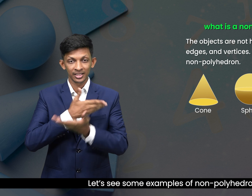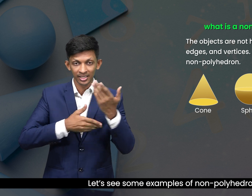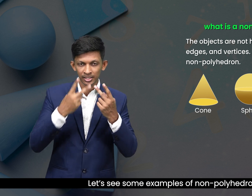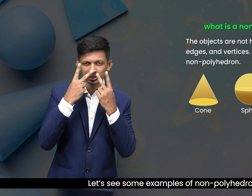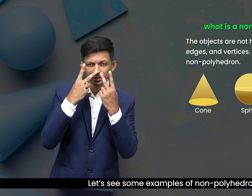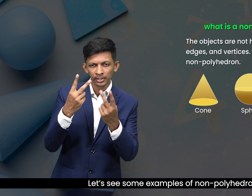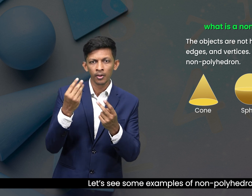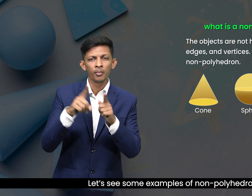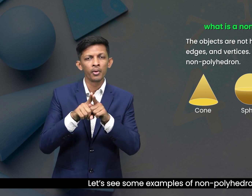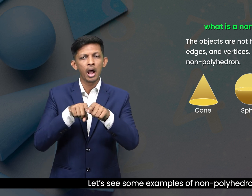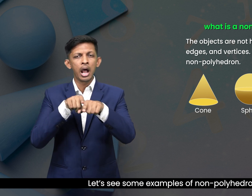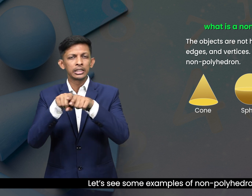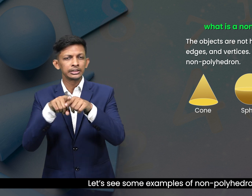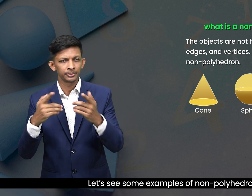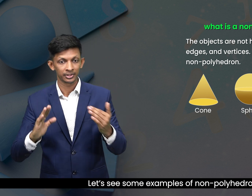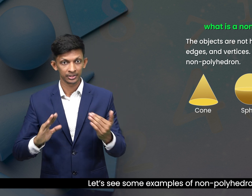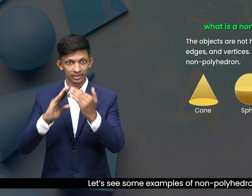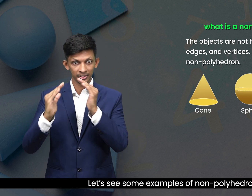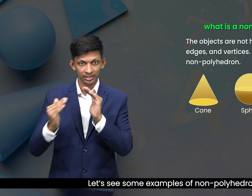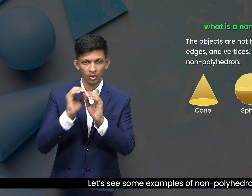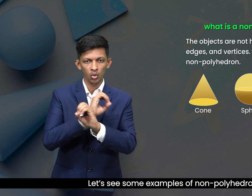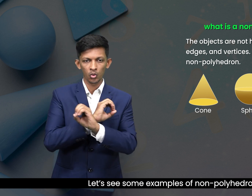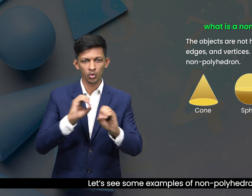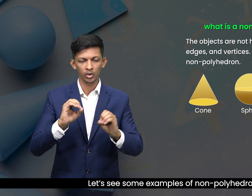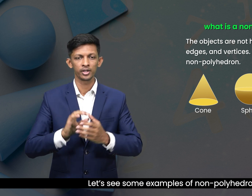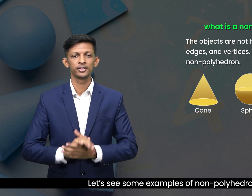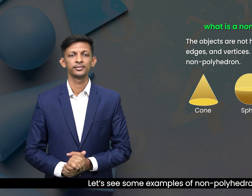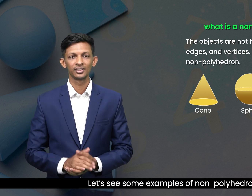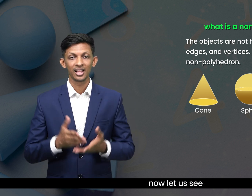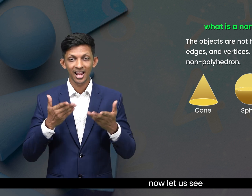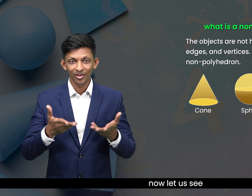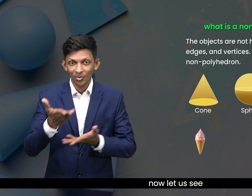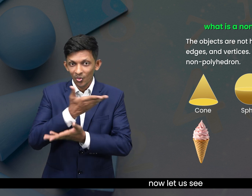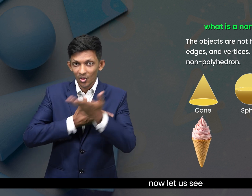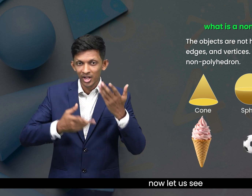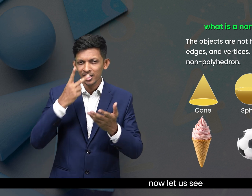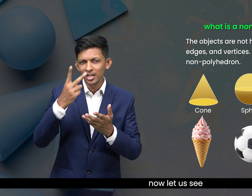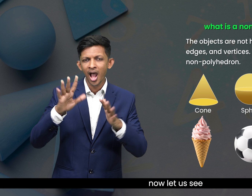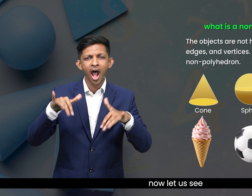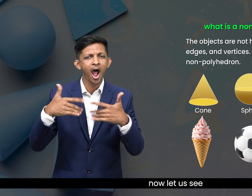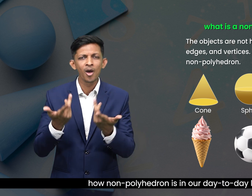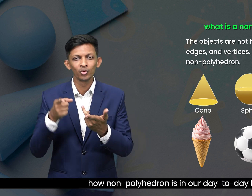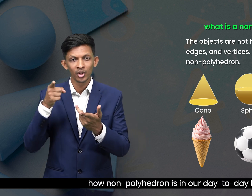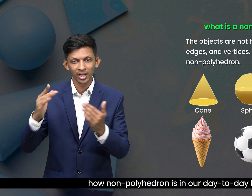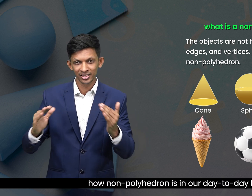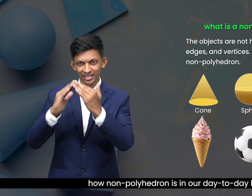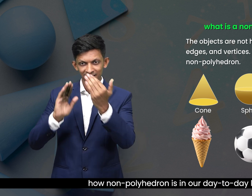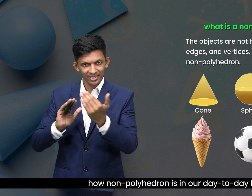Let's see some examples of non-polyhedrons. Now, let us see how